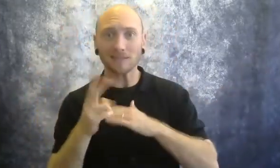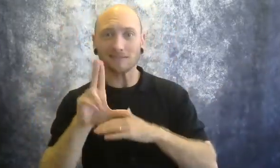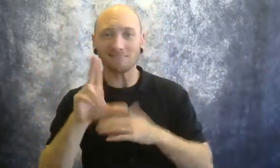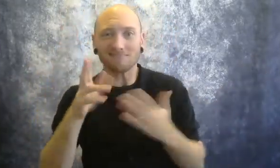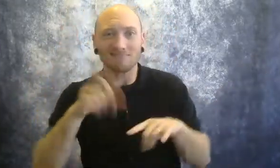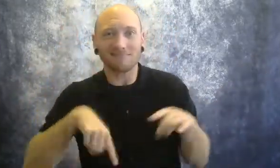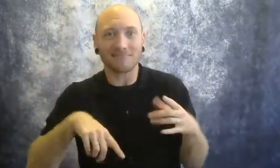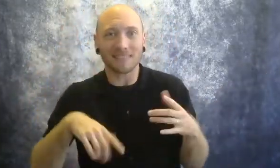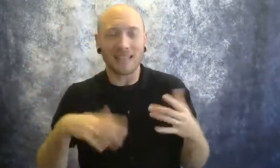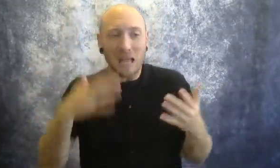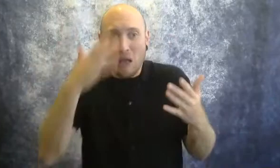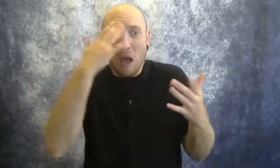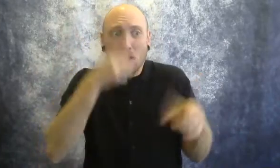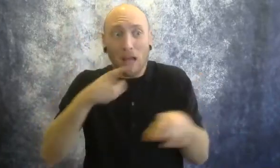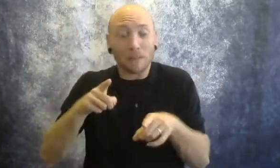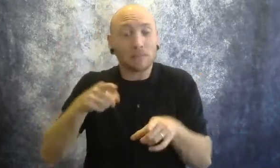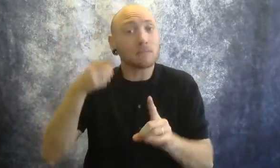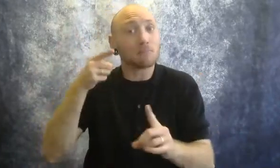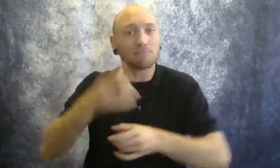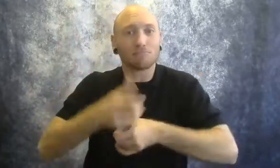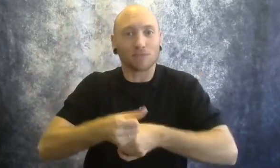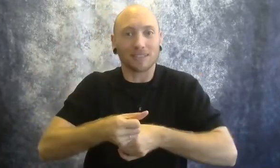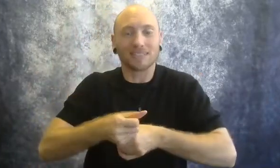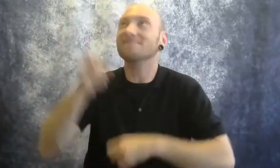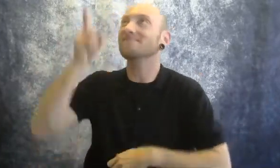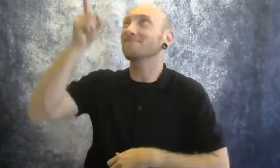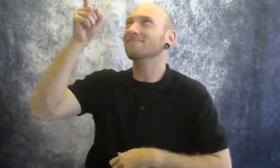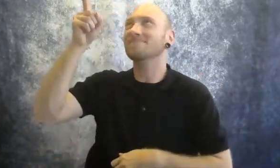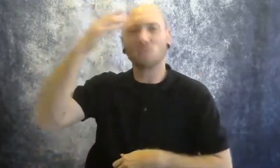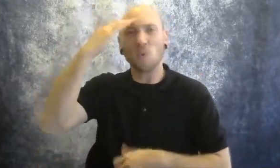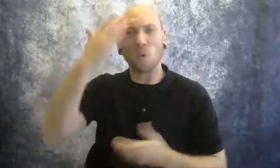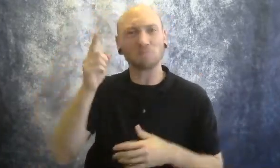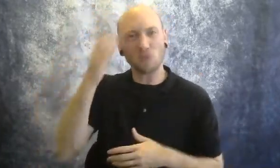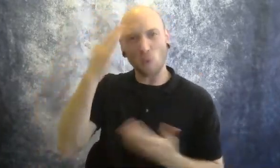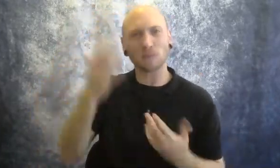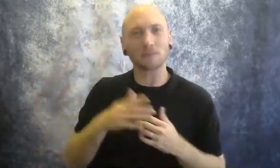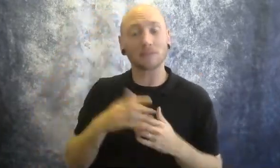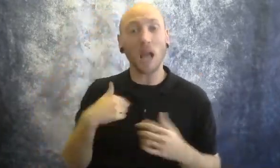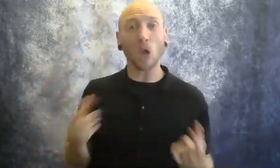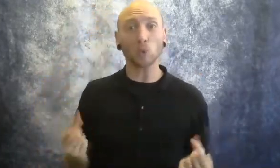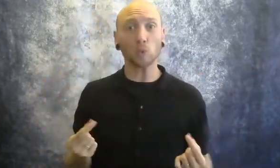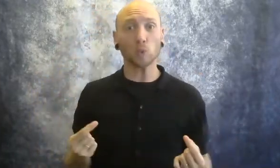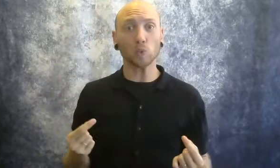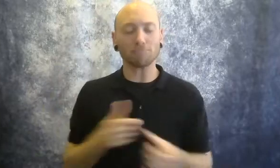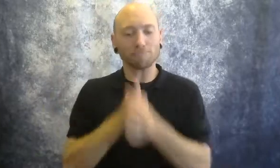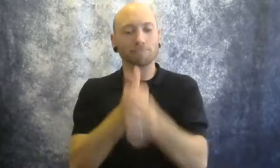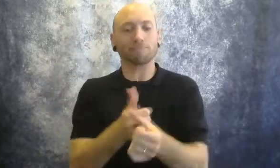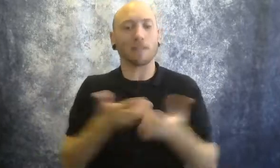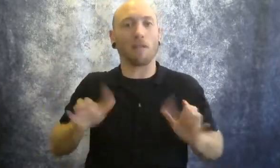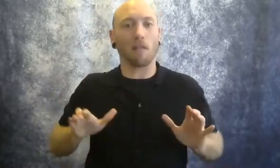Yeah, I can't see what it is. Now I don't know what's going on. But but it does. It knows, All